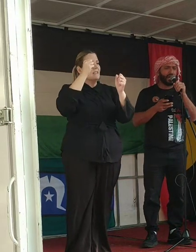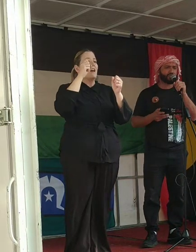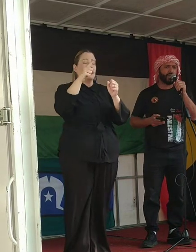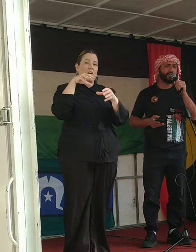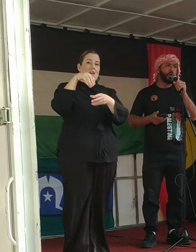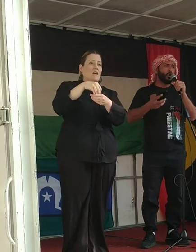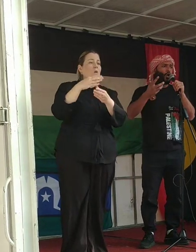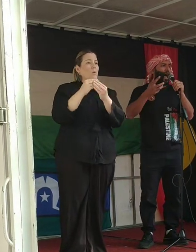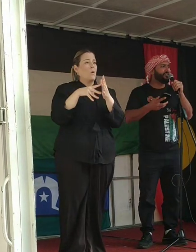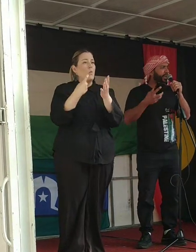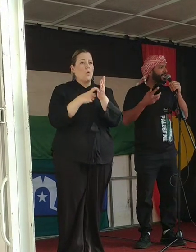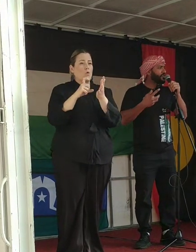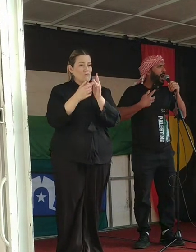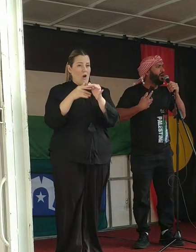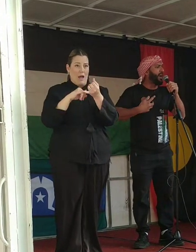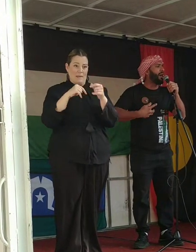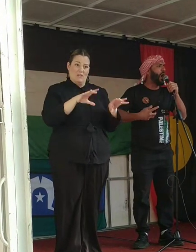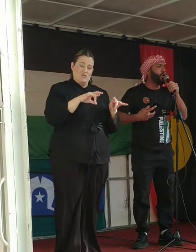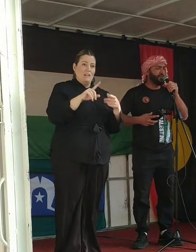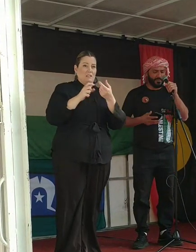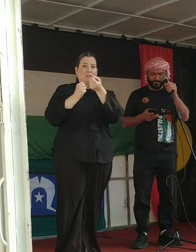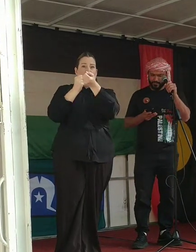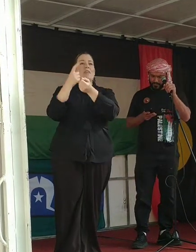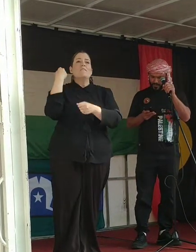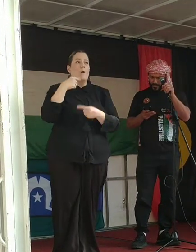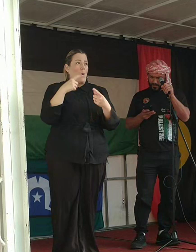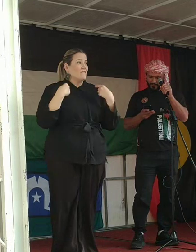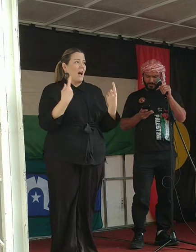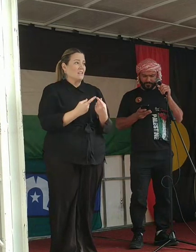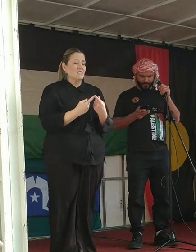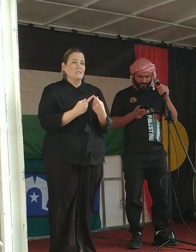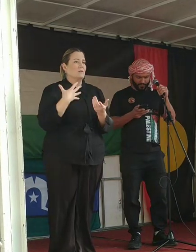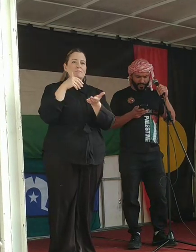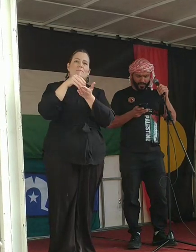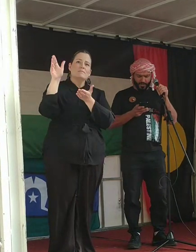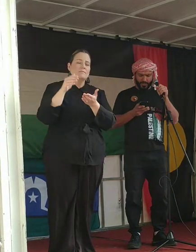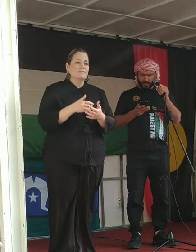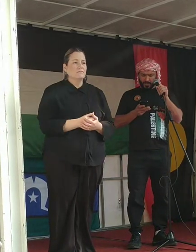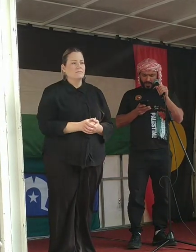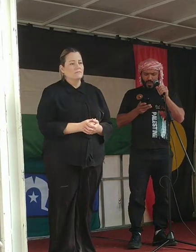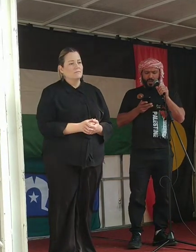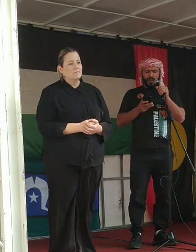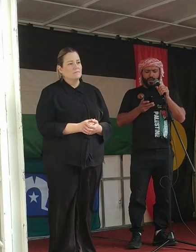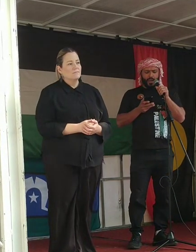our country who have killed one of our own.